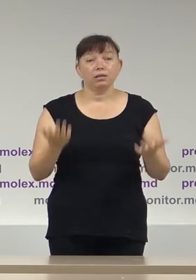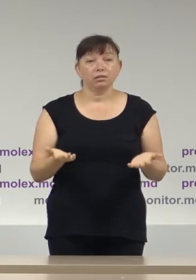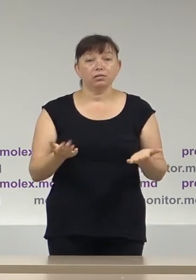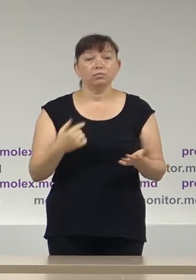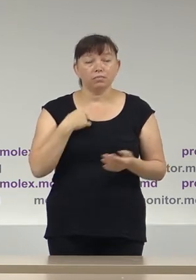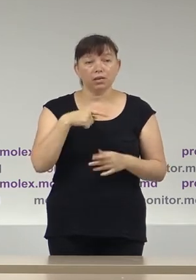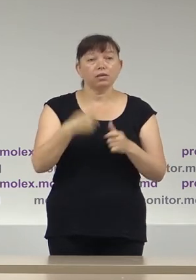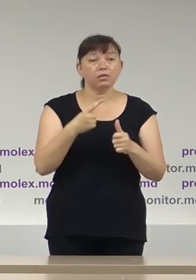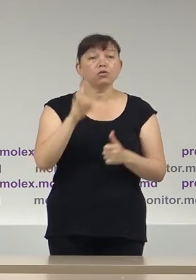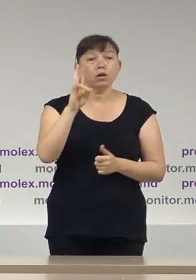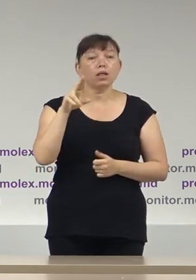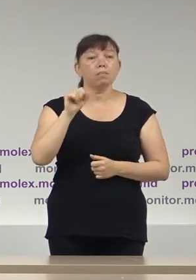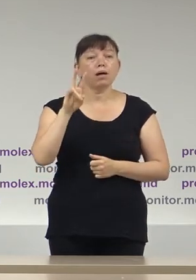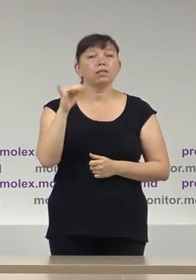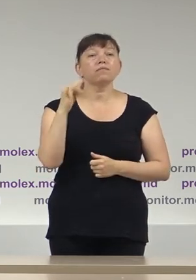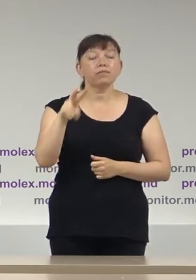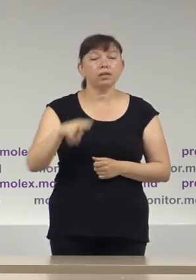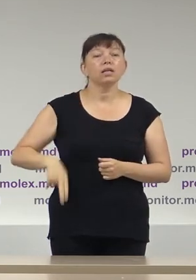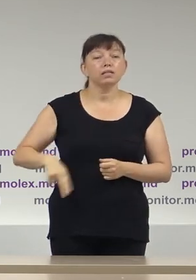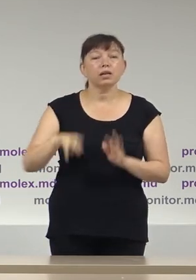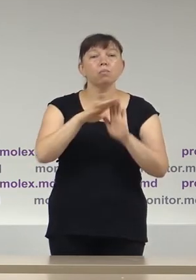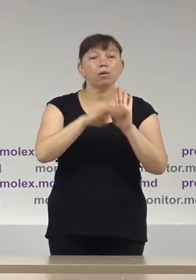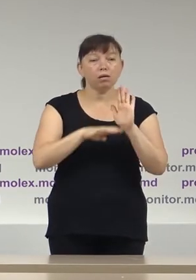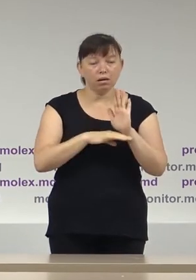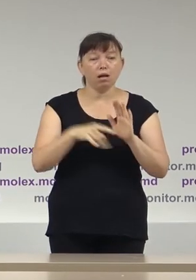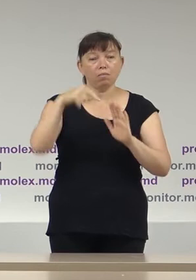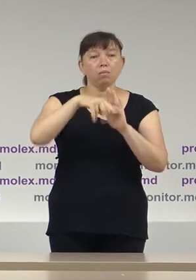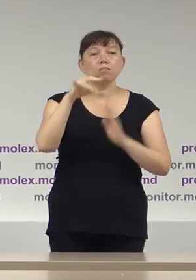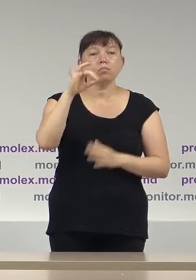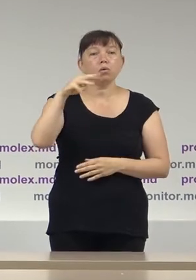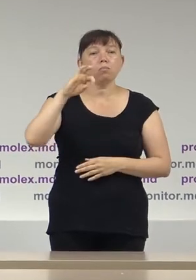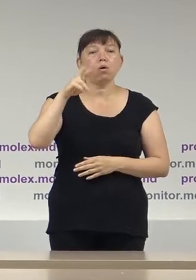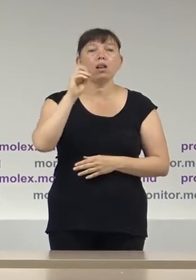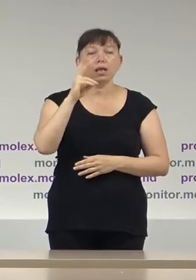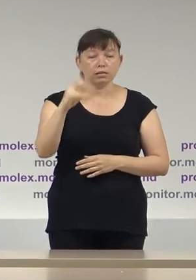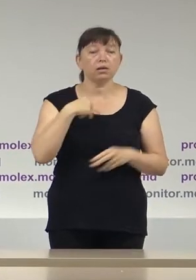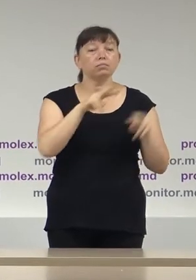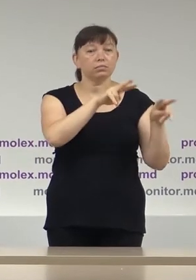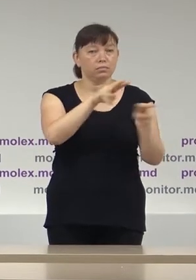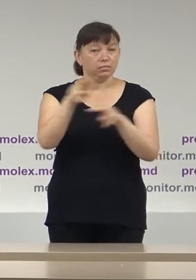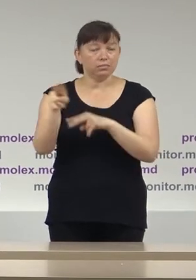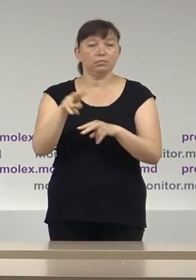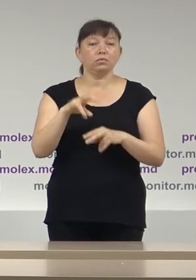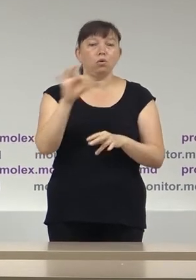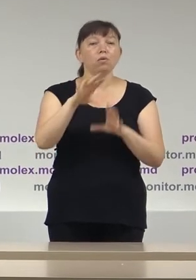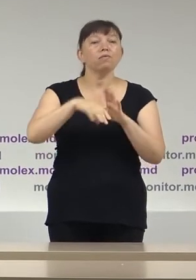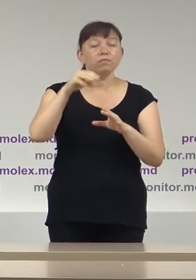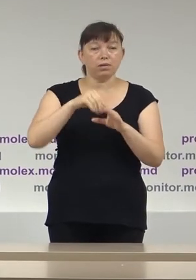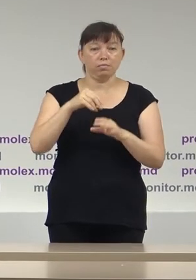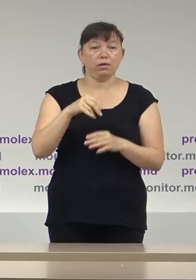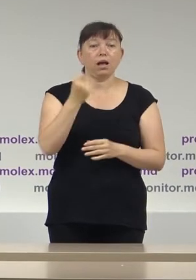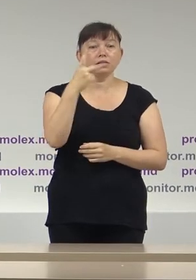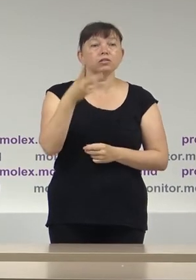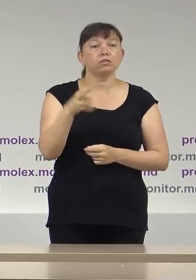lack of internet, to be more precise. My name is Nicolae Panfil. I am a program director at Promo-LEX